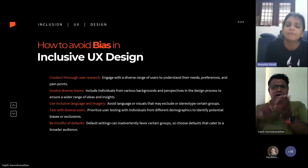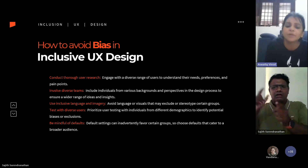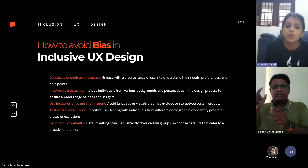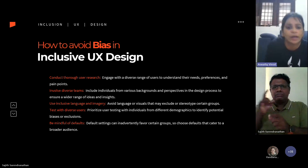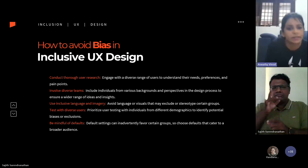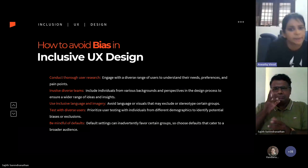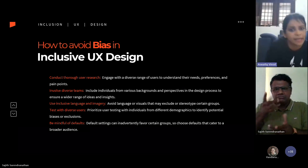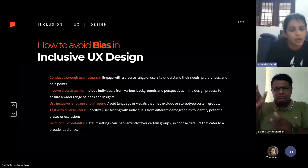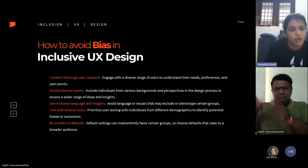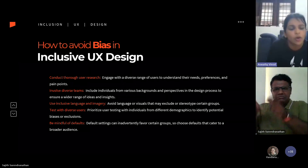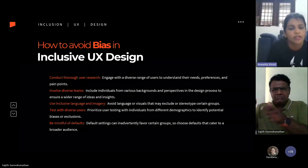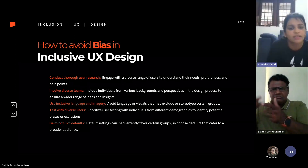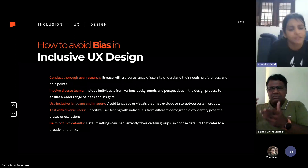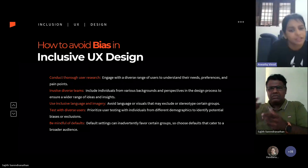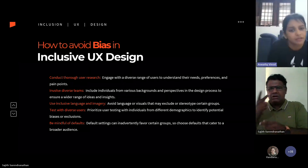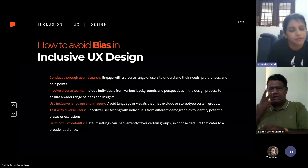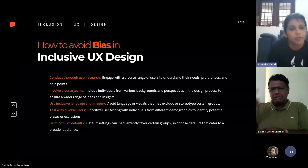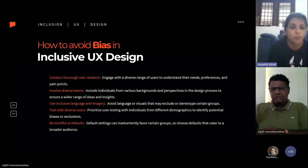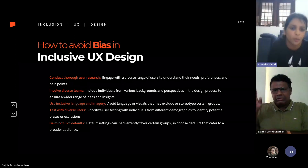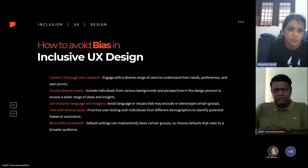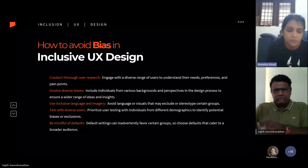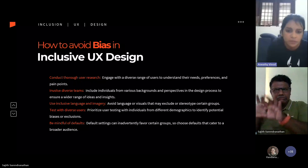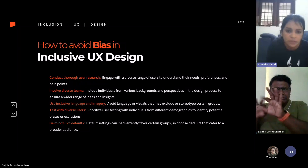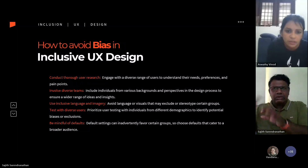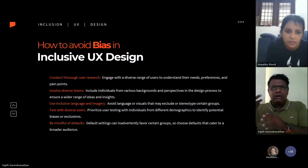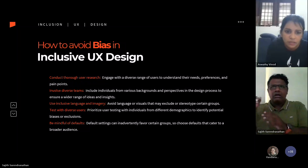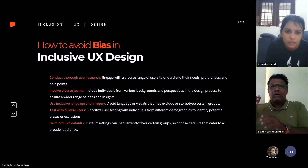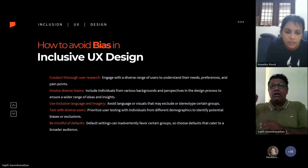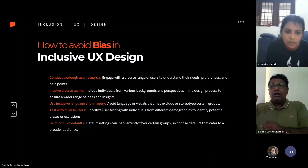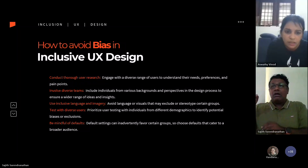Understand the people who are in pain or who are suffering from a problem.